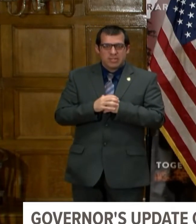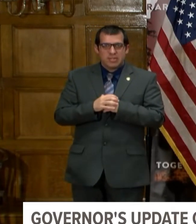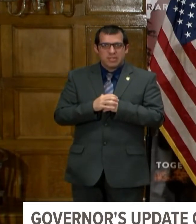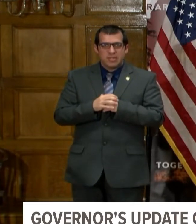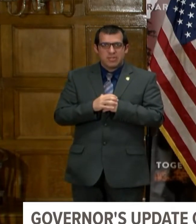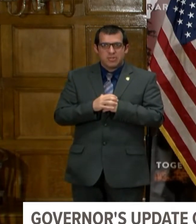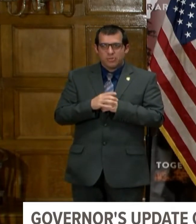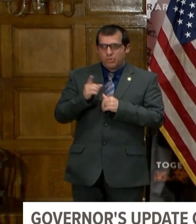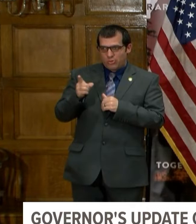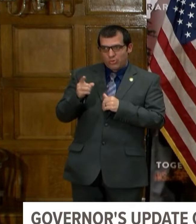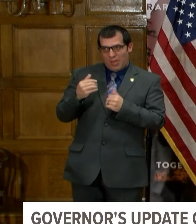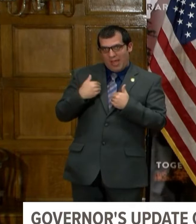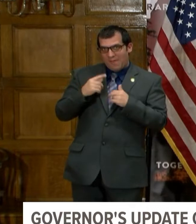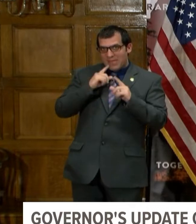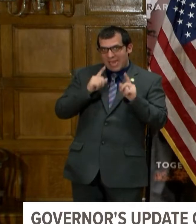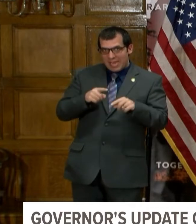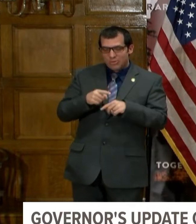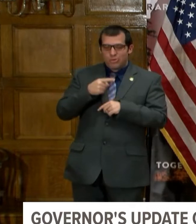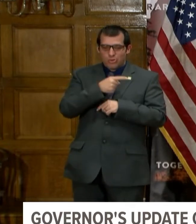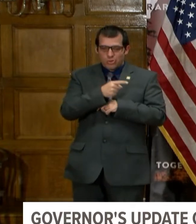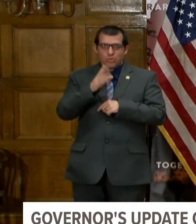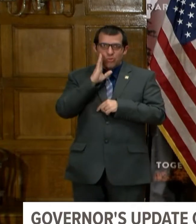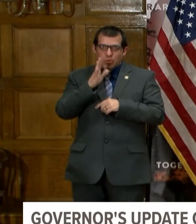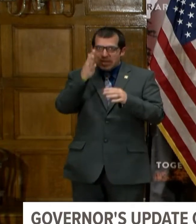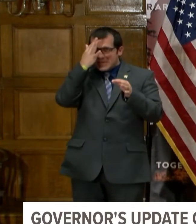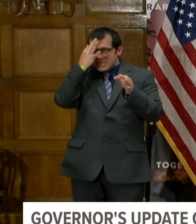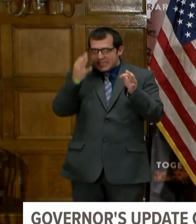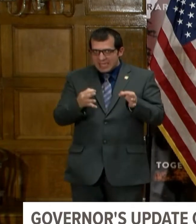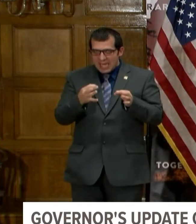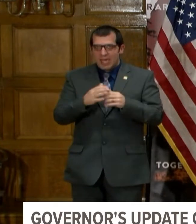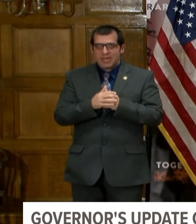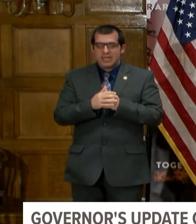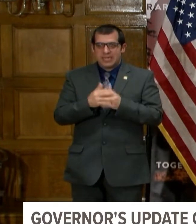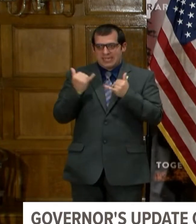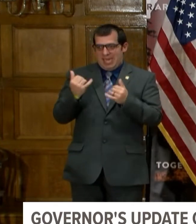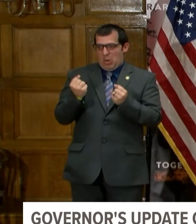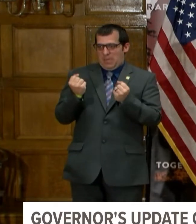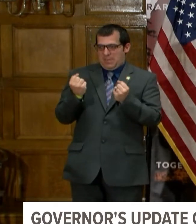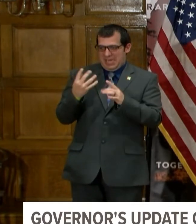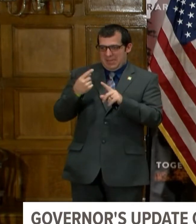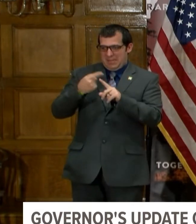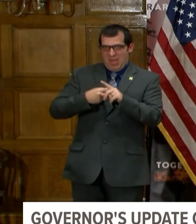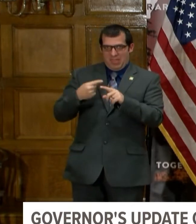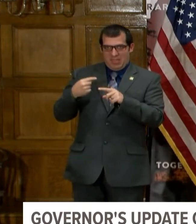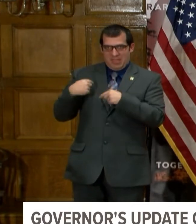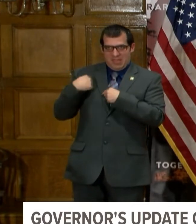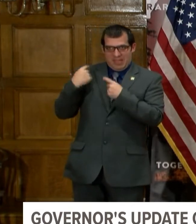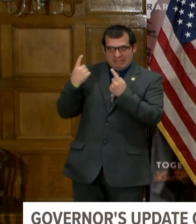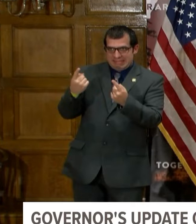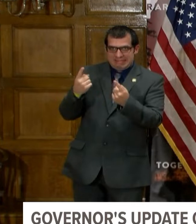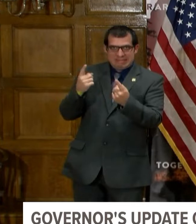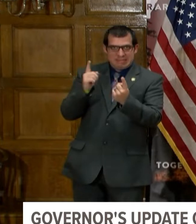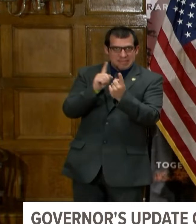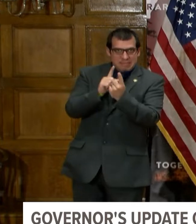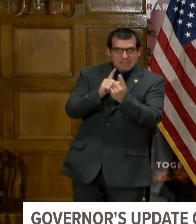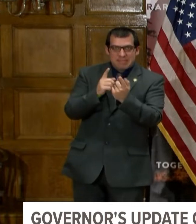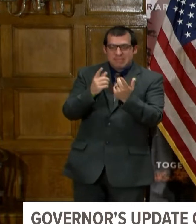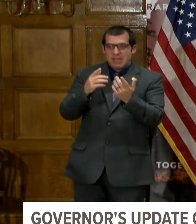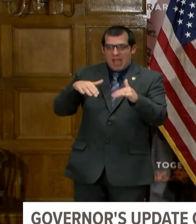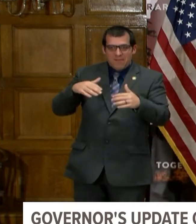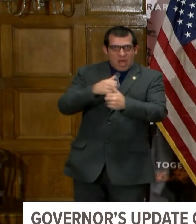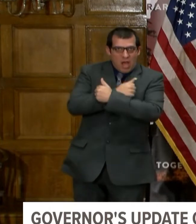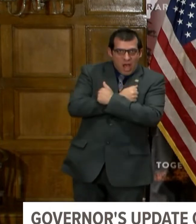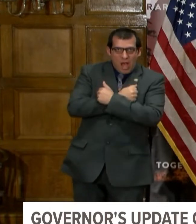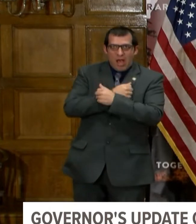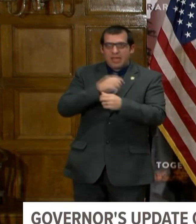You have the answer. You will make the decision. It has been many months since I have been with them. I have not hugged, kissed,